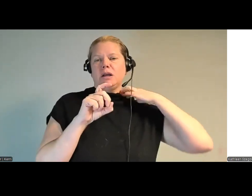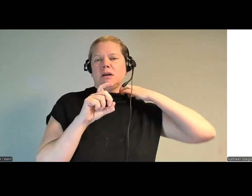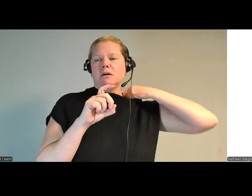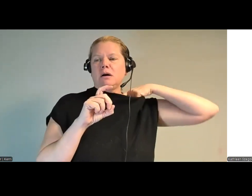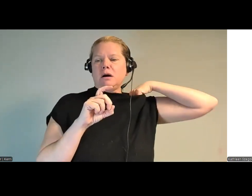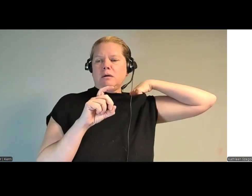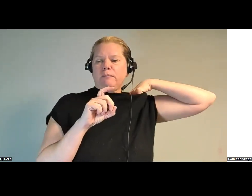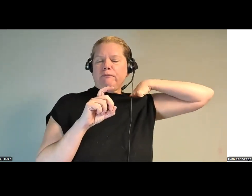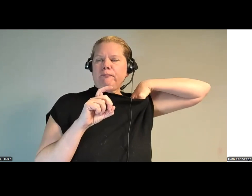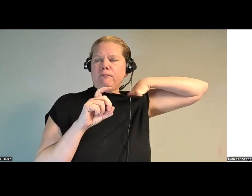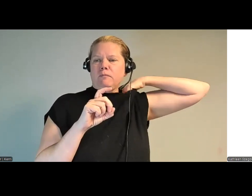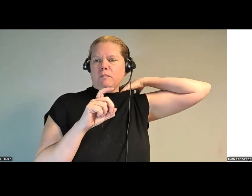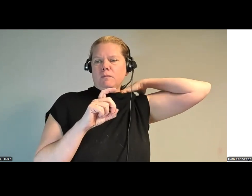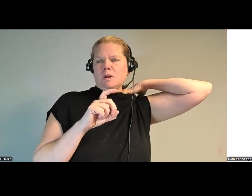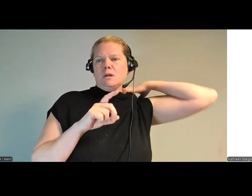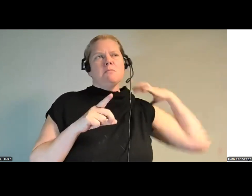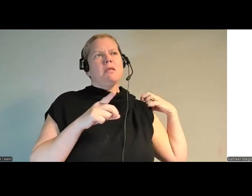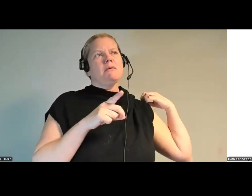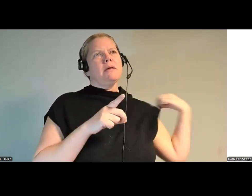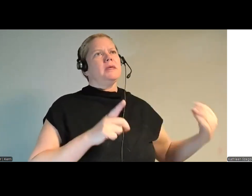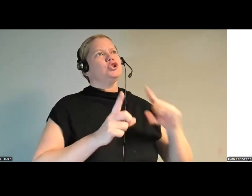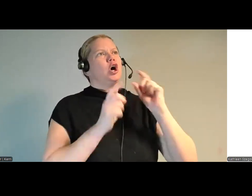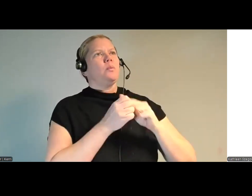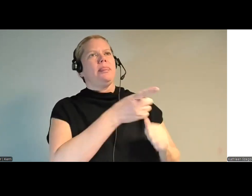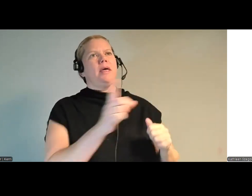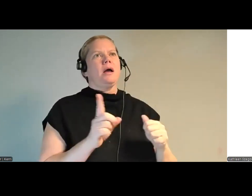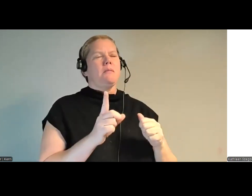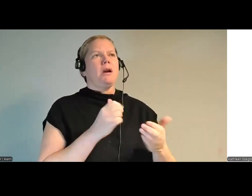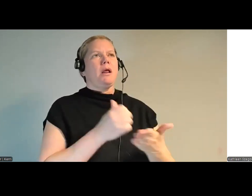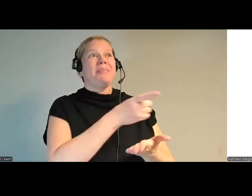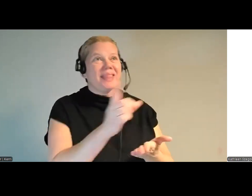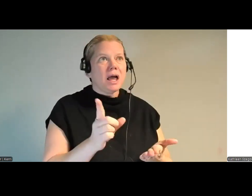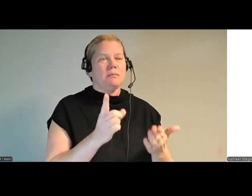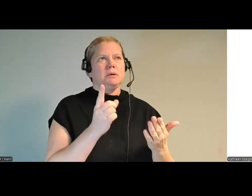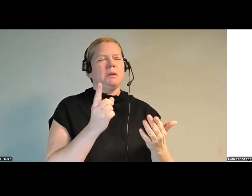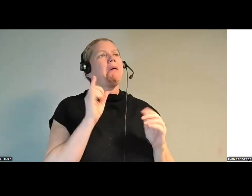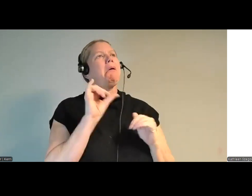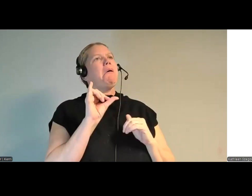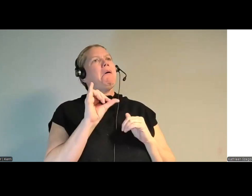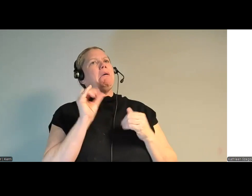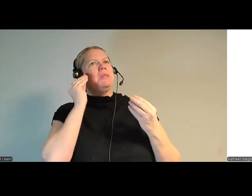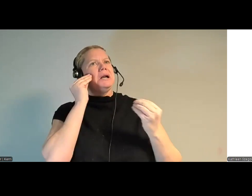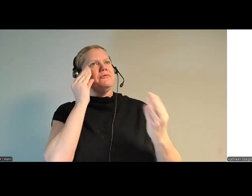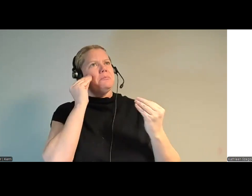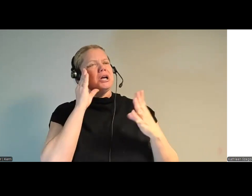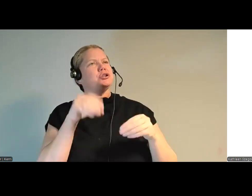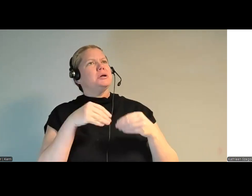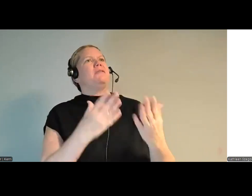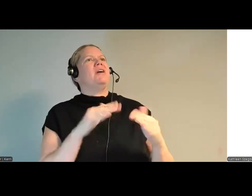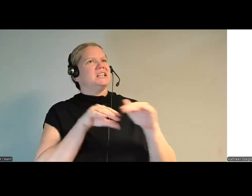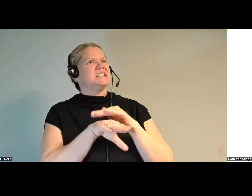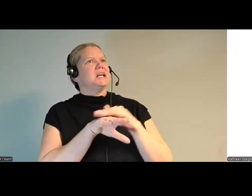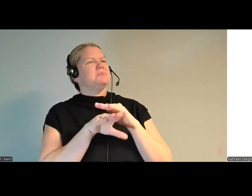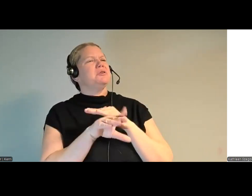others, it helped them to think about being able to make sure that the information that they provide is